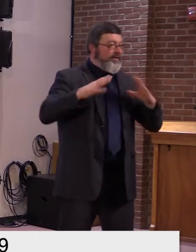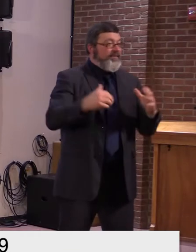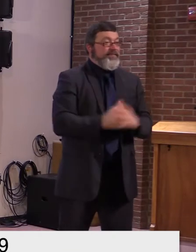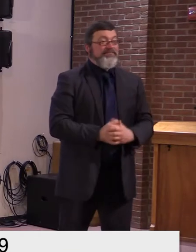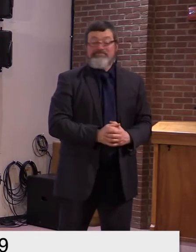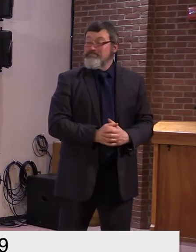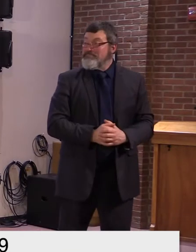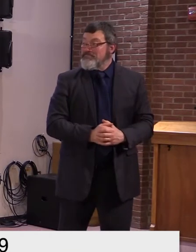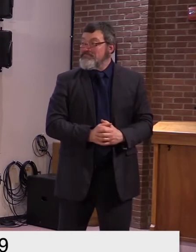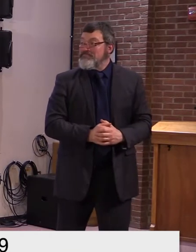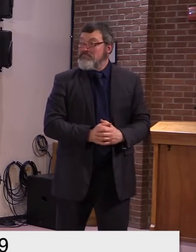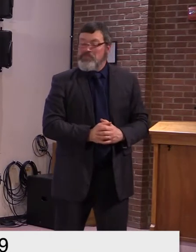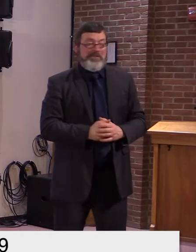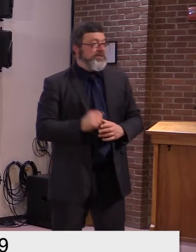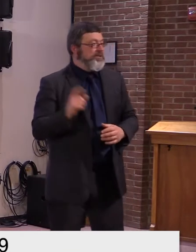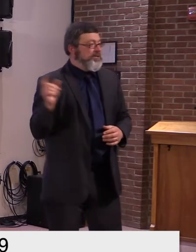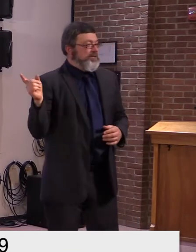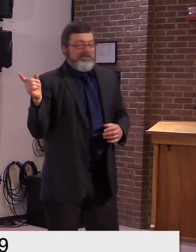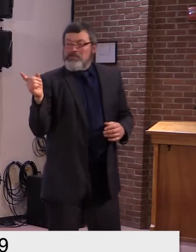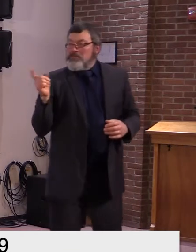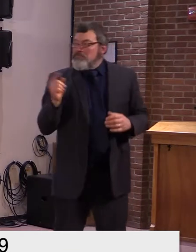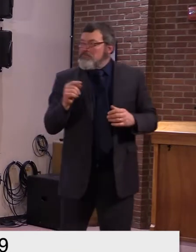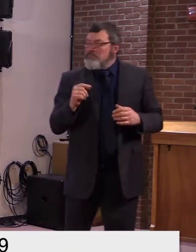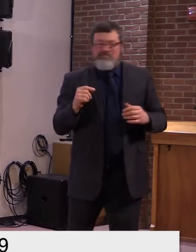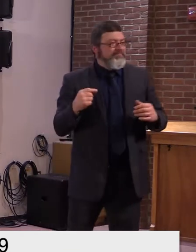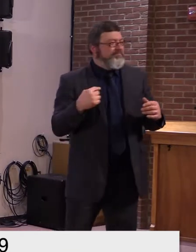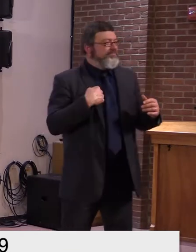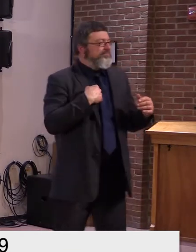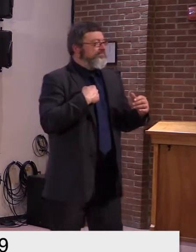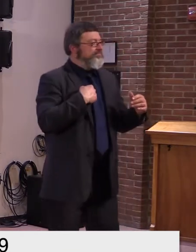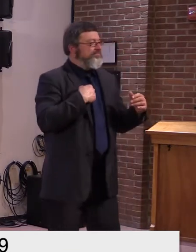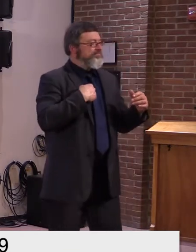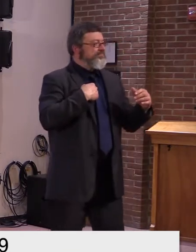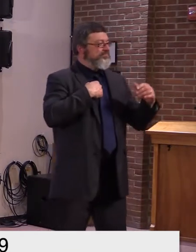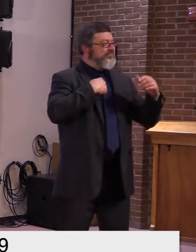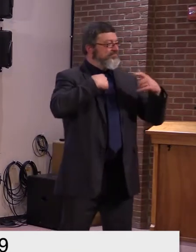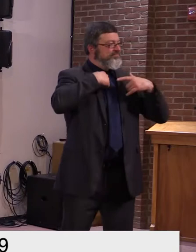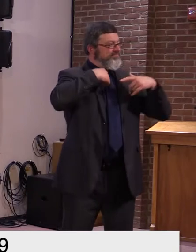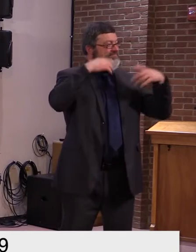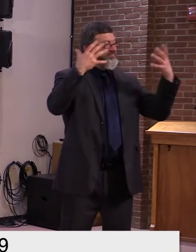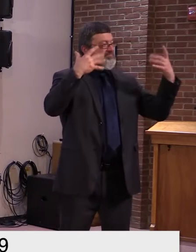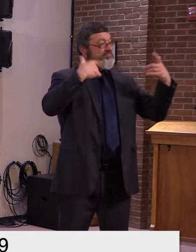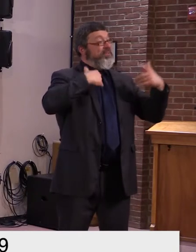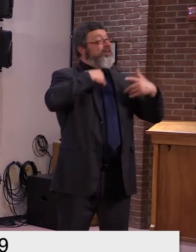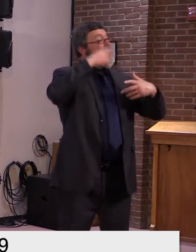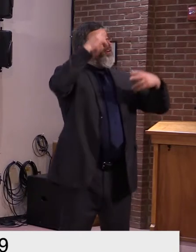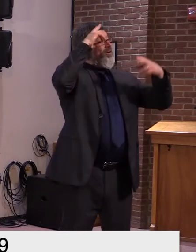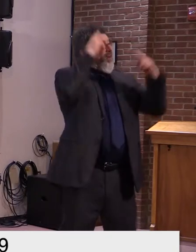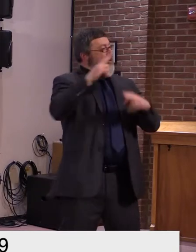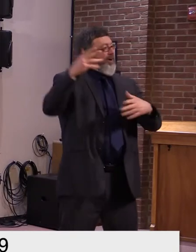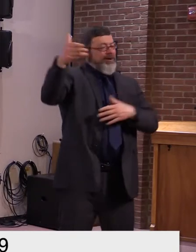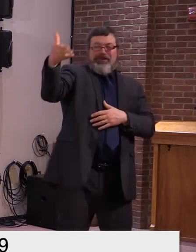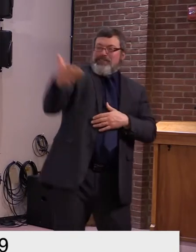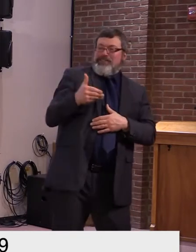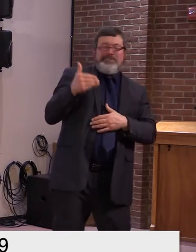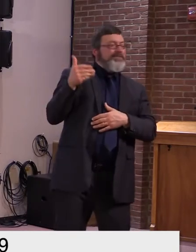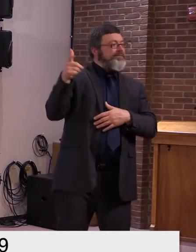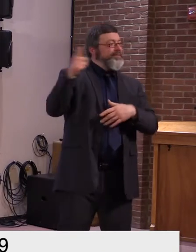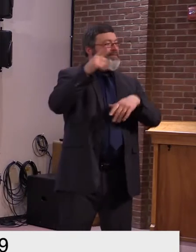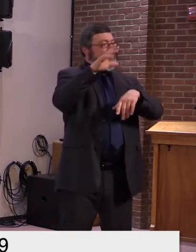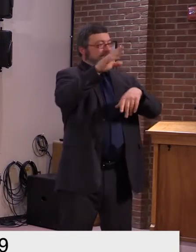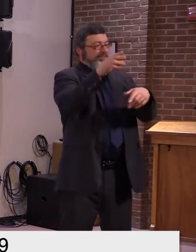And now, Commissioner Pichek. I have the honor of introducing Commissioner Pichek, who's been doing a great job. Thank you, Commissioner. Come on